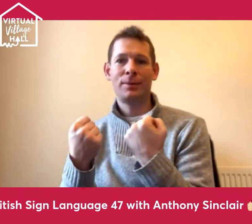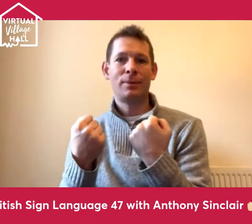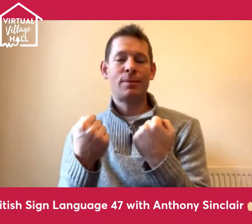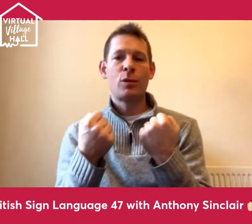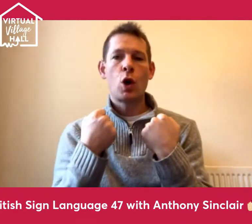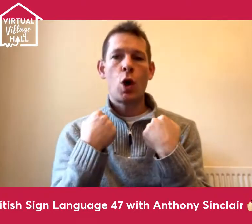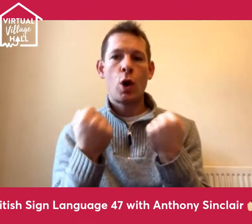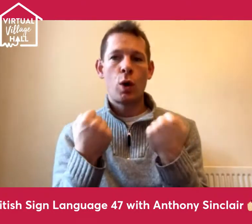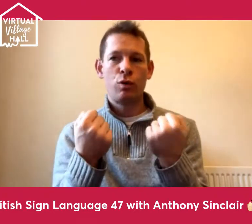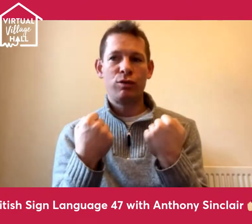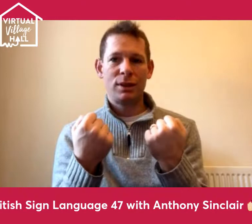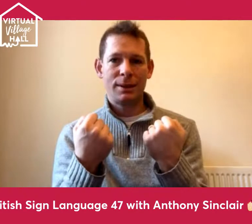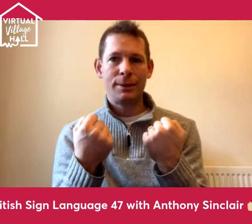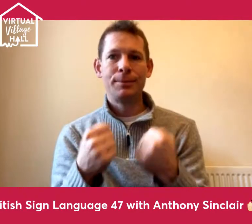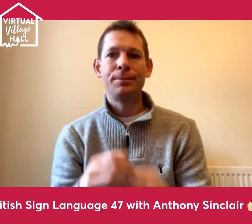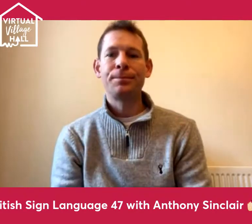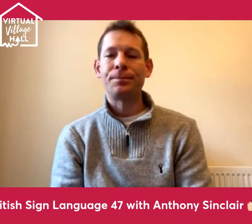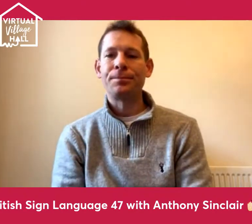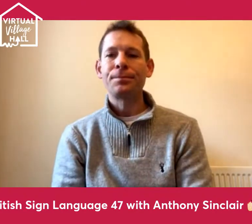So that's lorry.